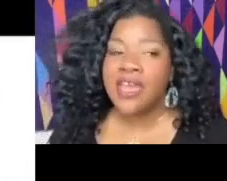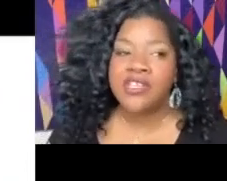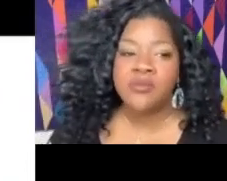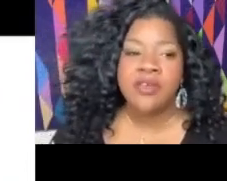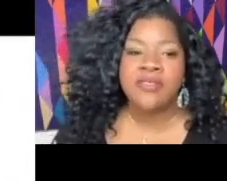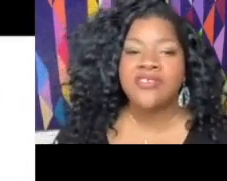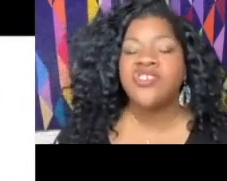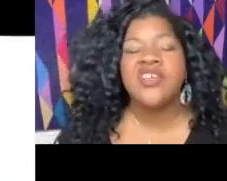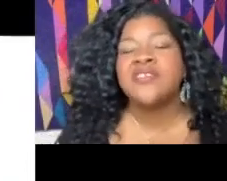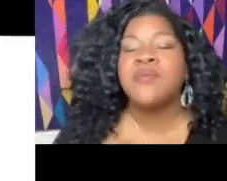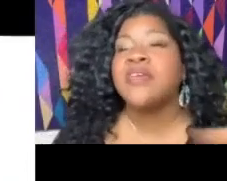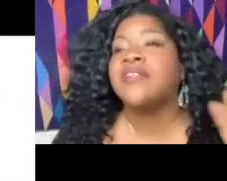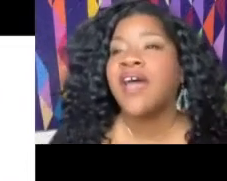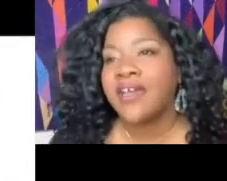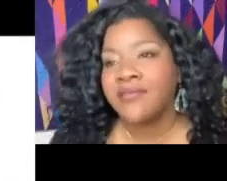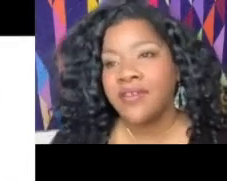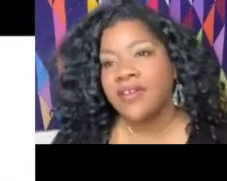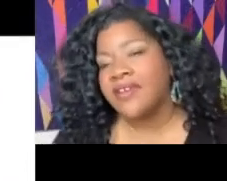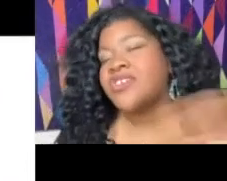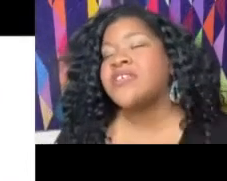you engage with just to be